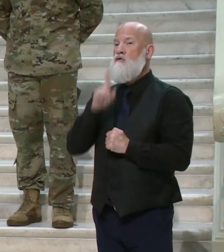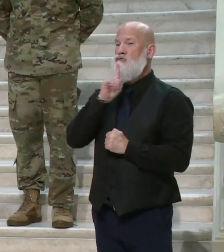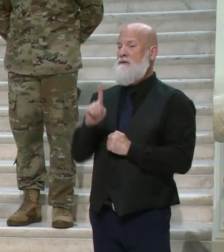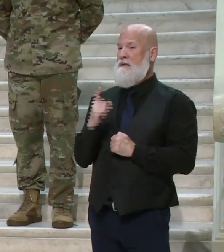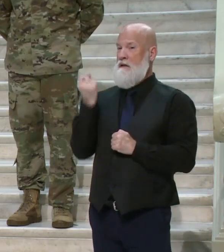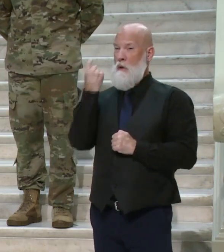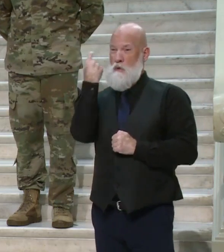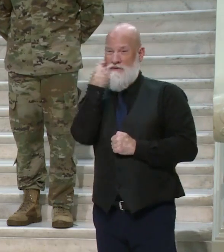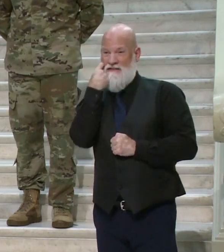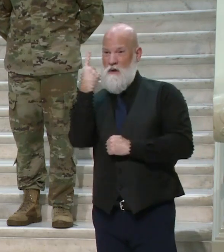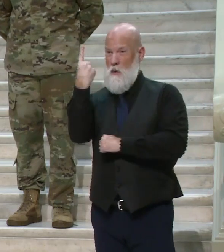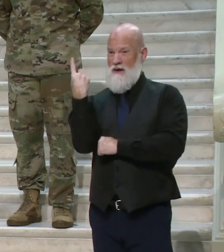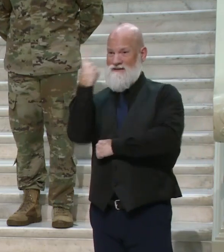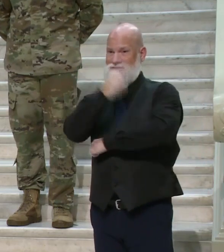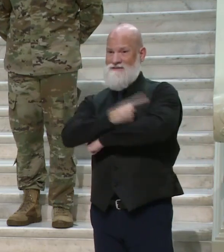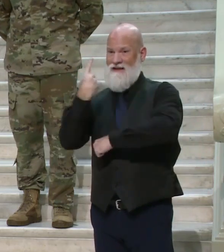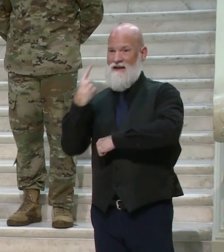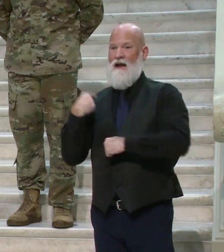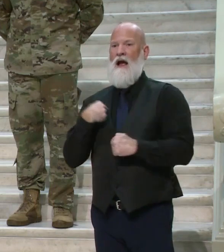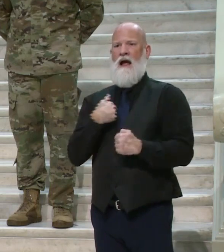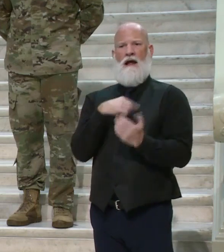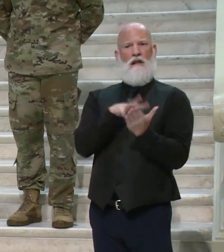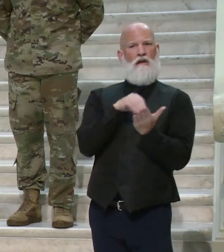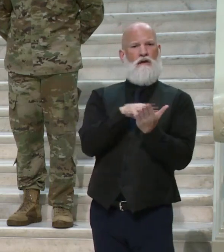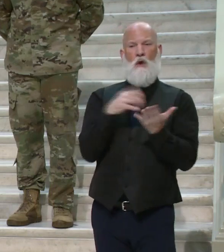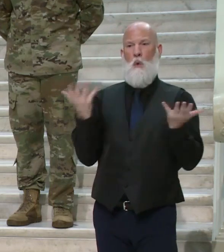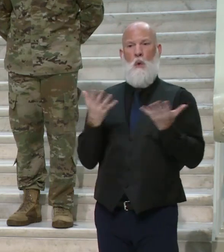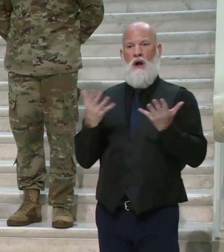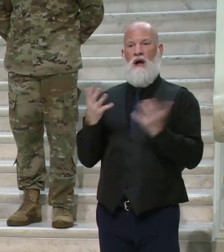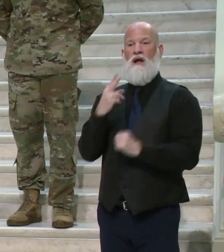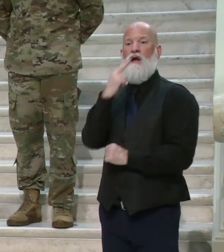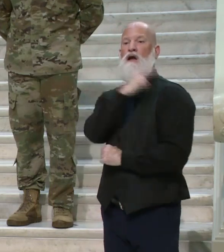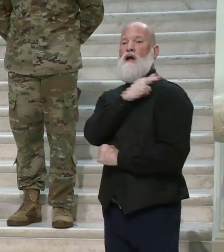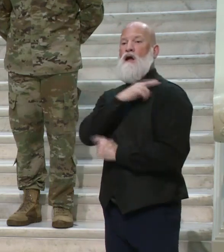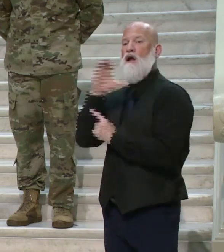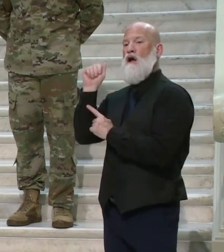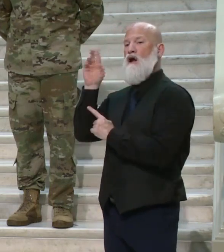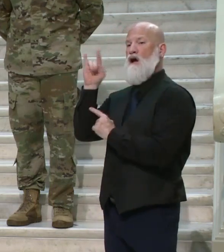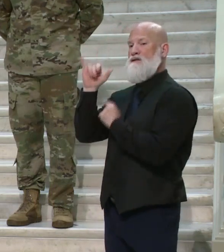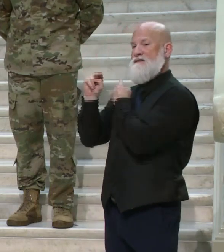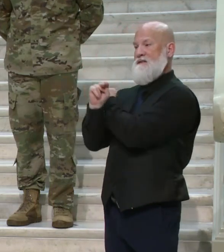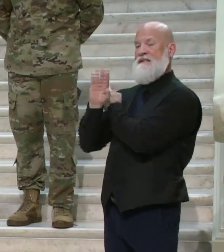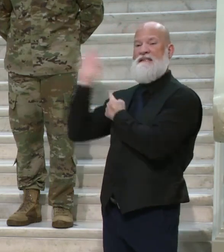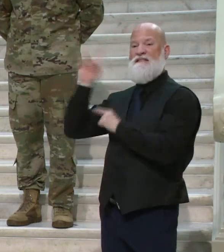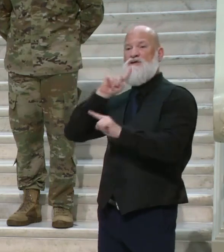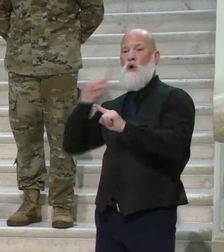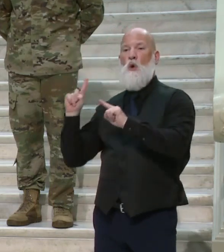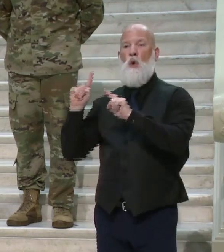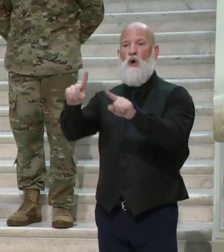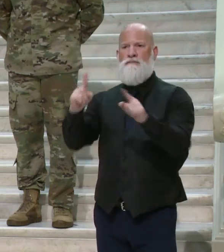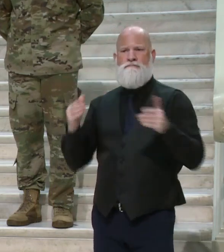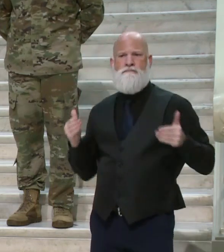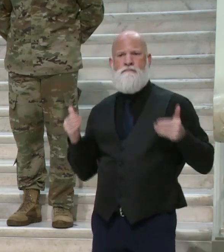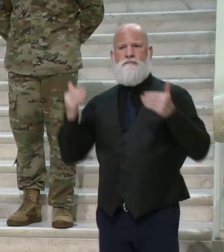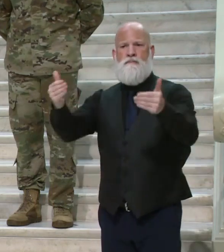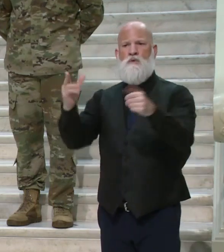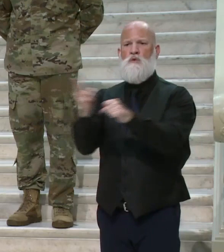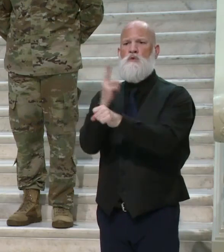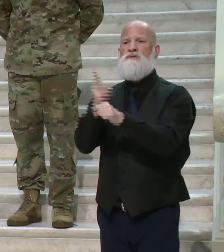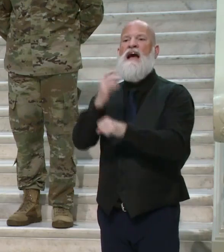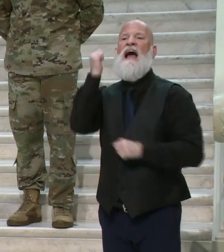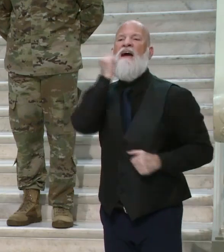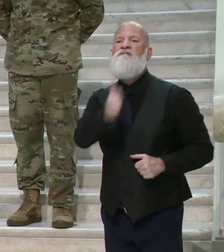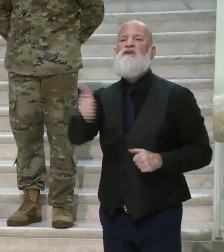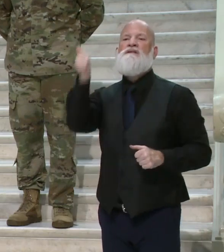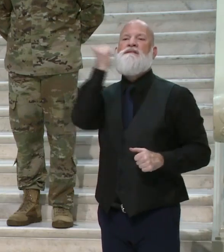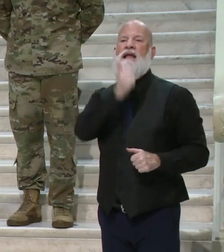been pushing so hard. You know, General Cardin's order was to use every test we have every day and basically